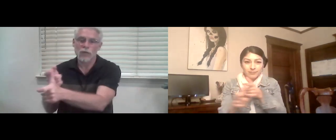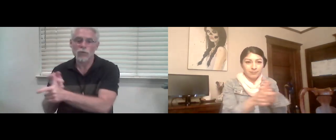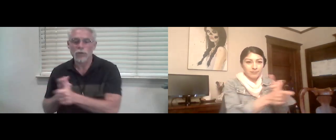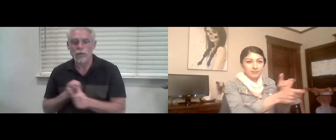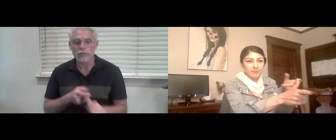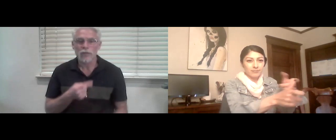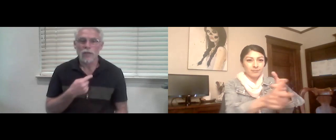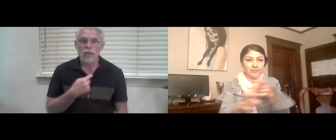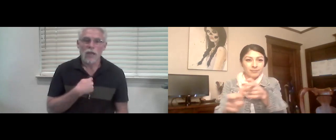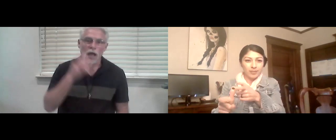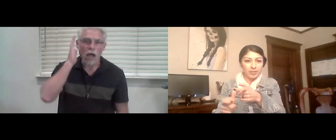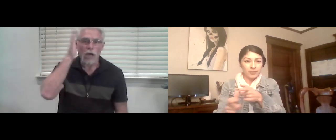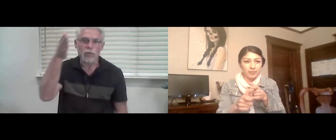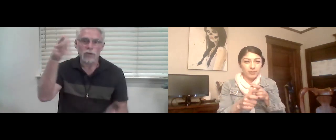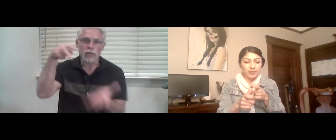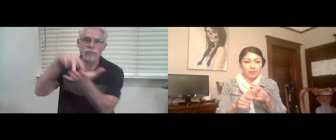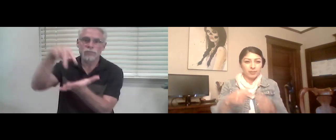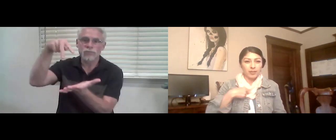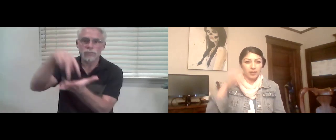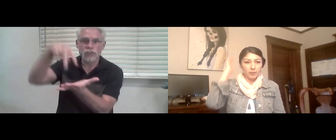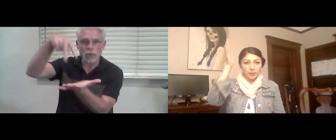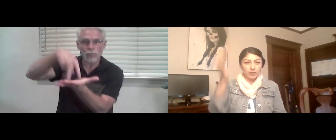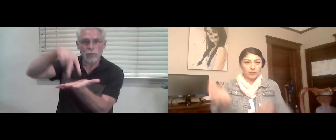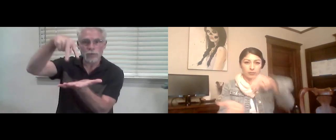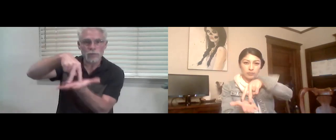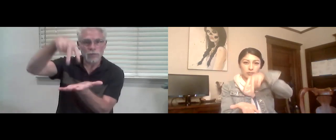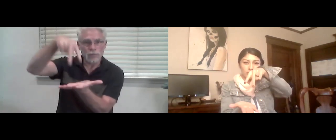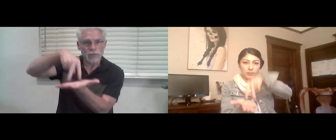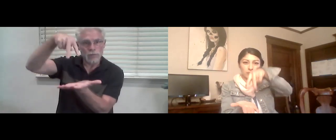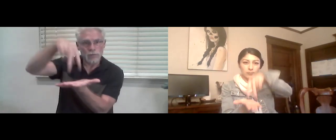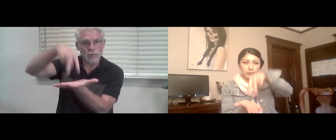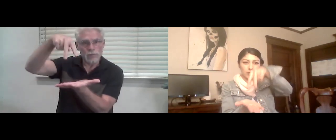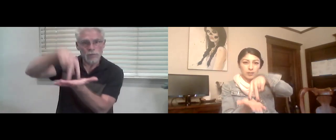I will run around. I will jump